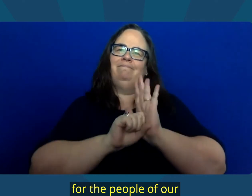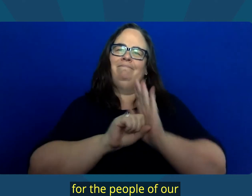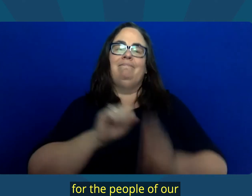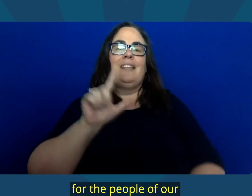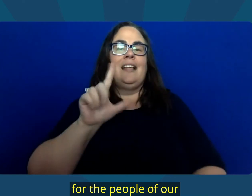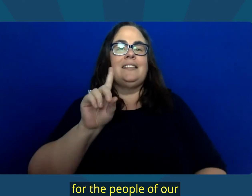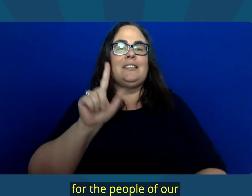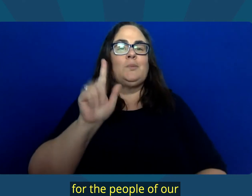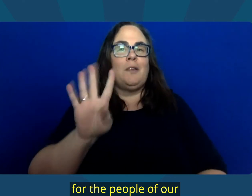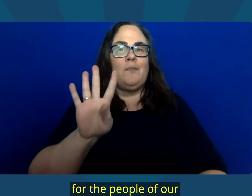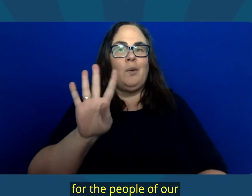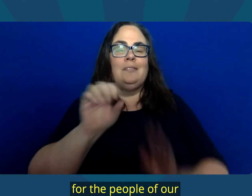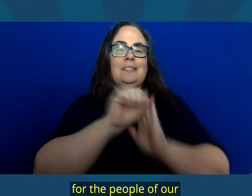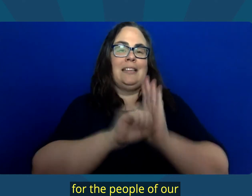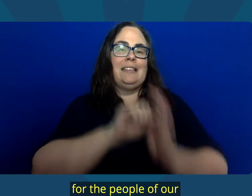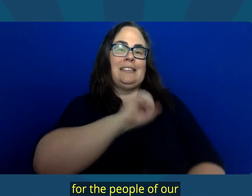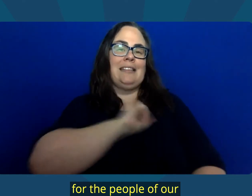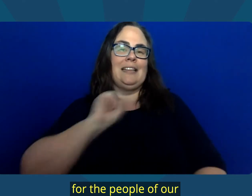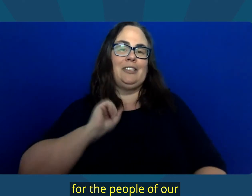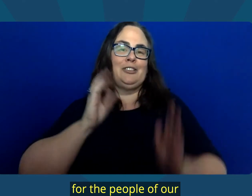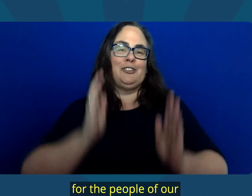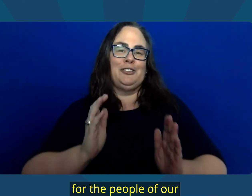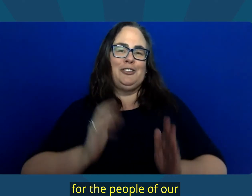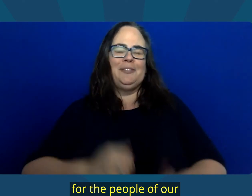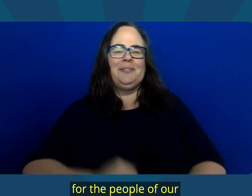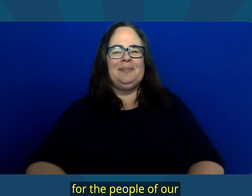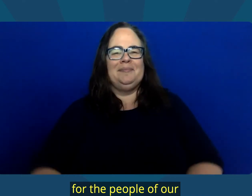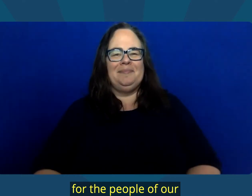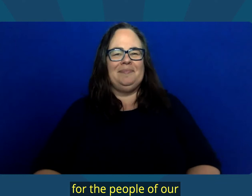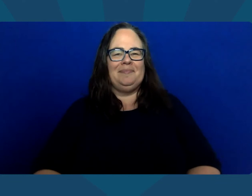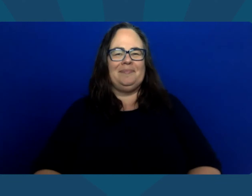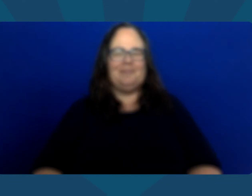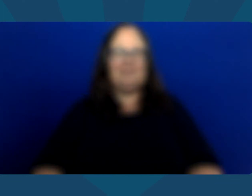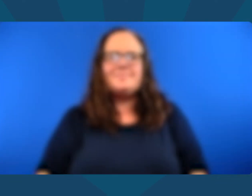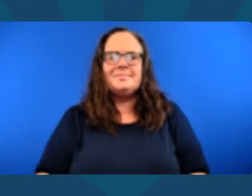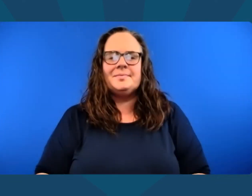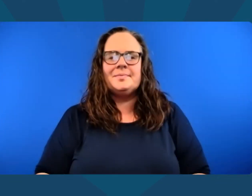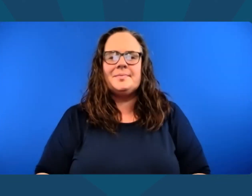state as LD24's state senator.